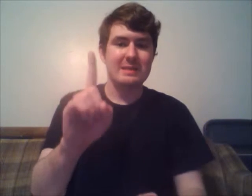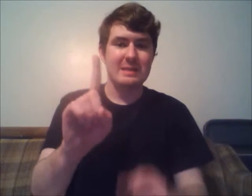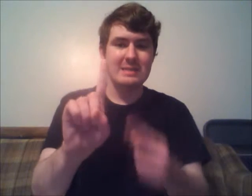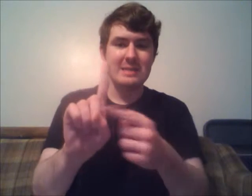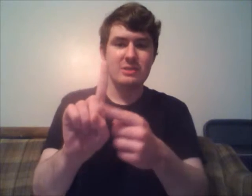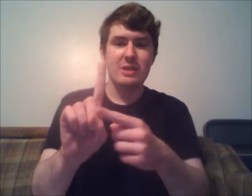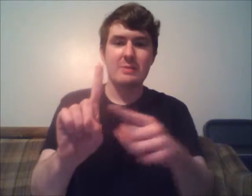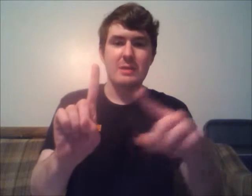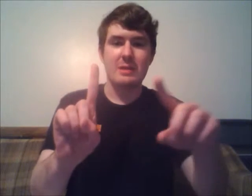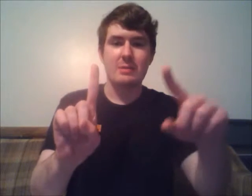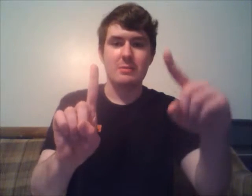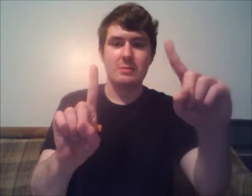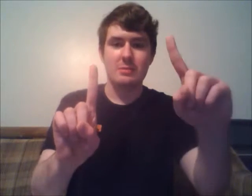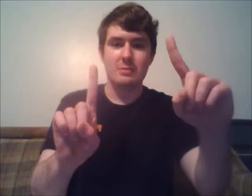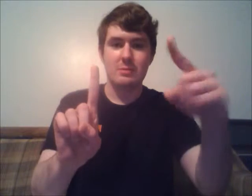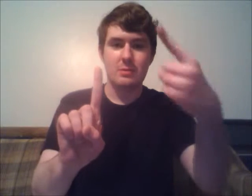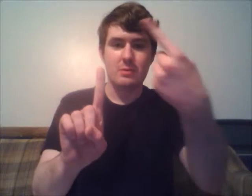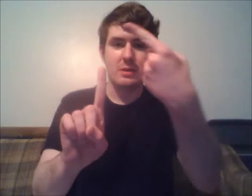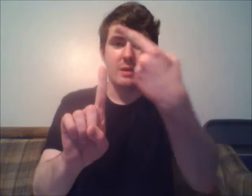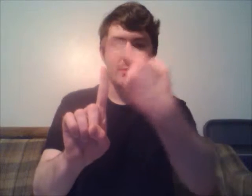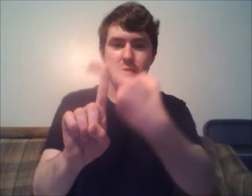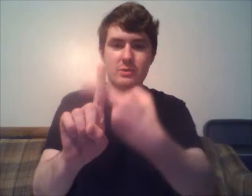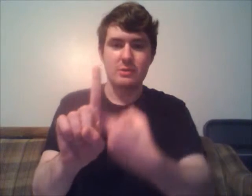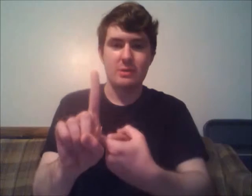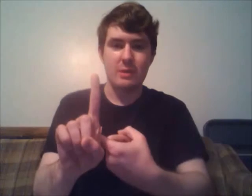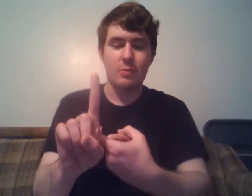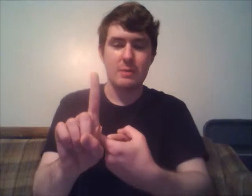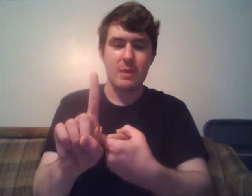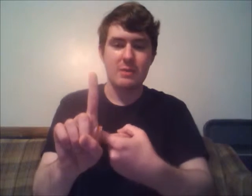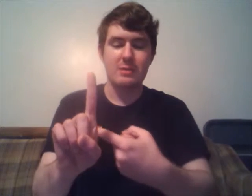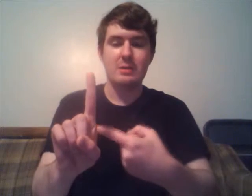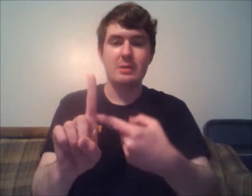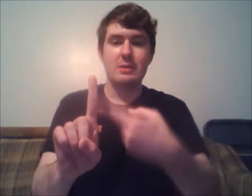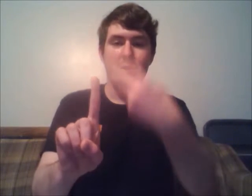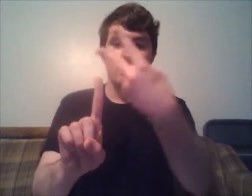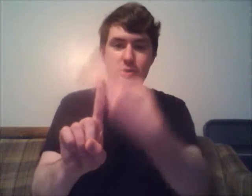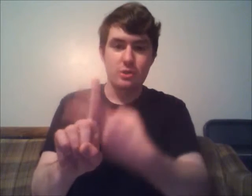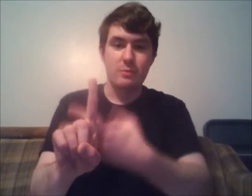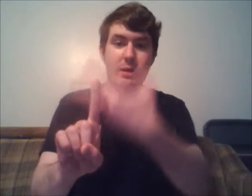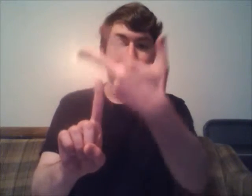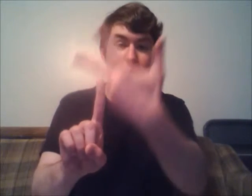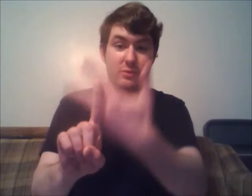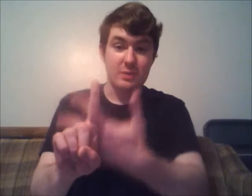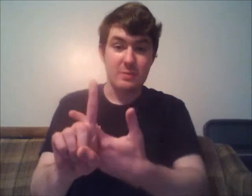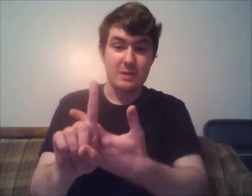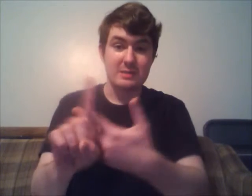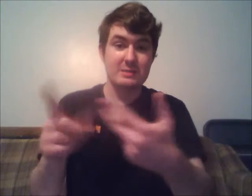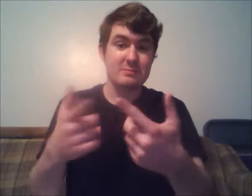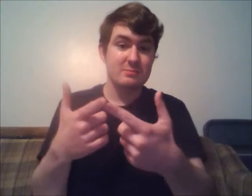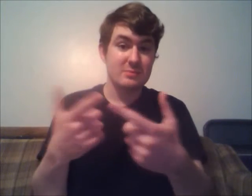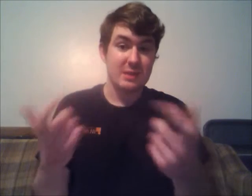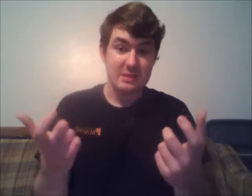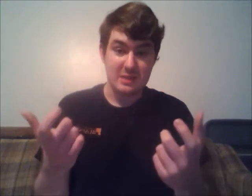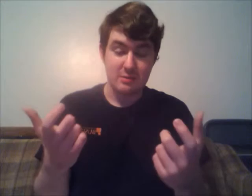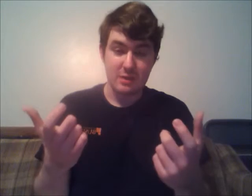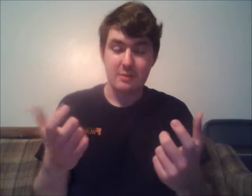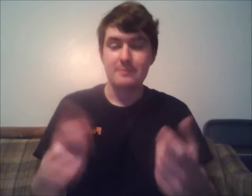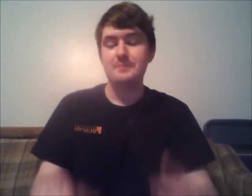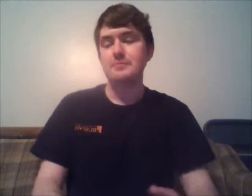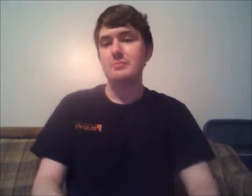D shape, and then the numbers are going to go down: 1 month, 2 months, 3 months, etc.